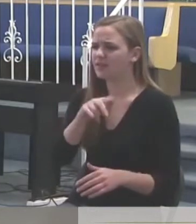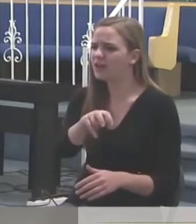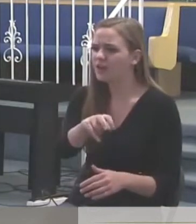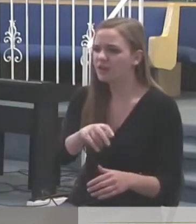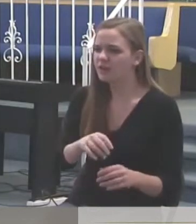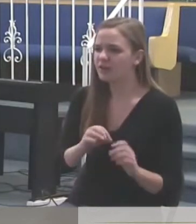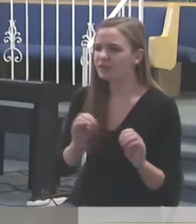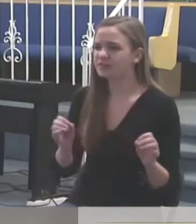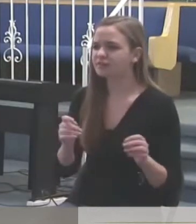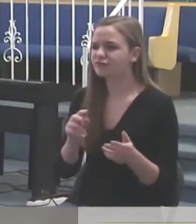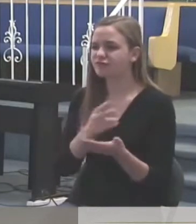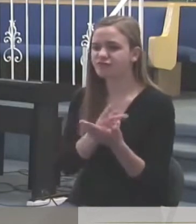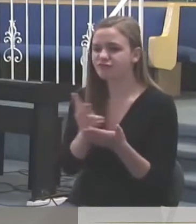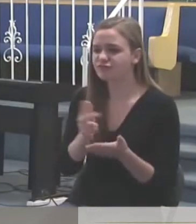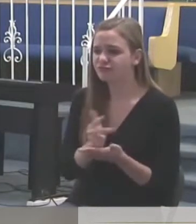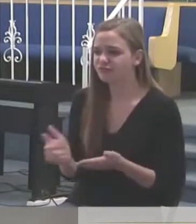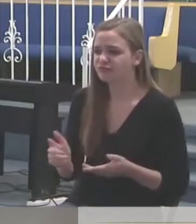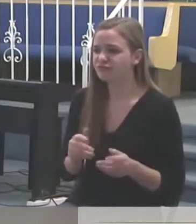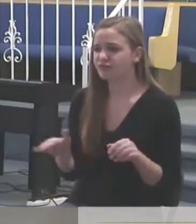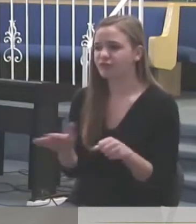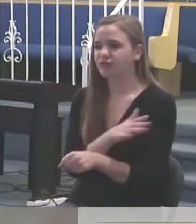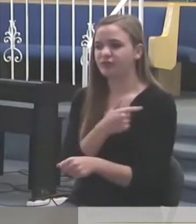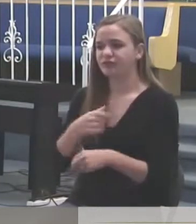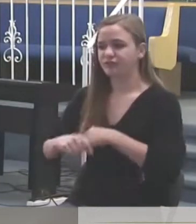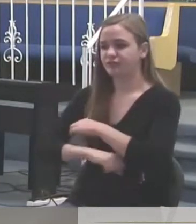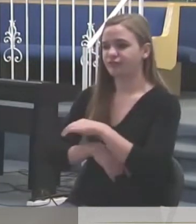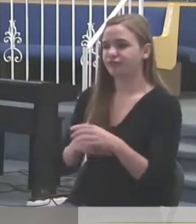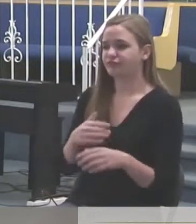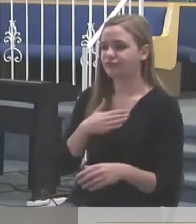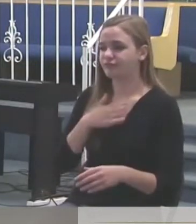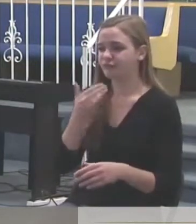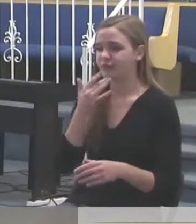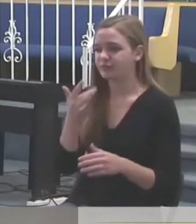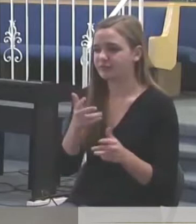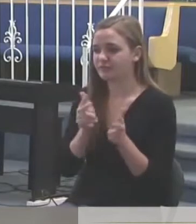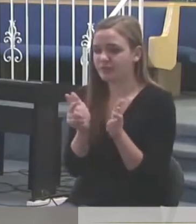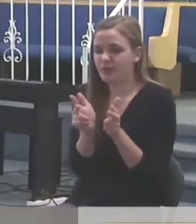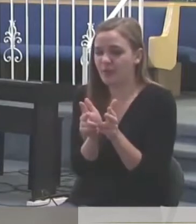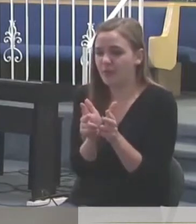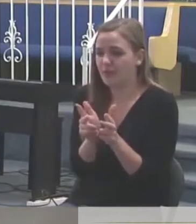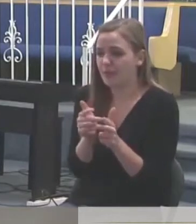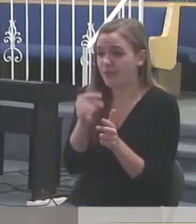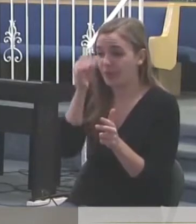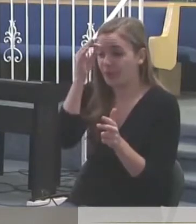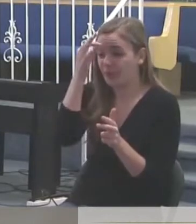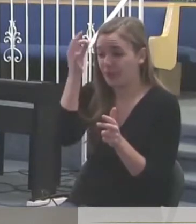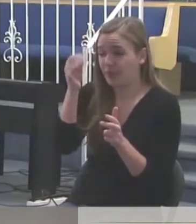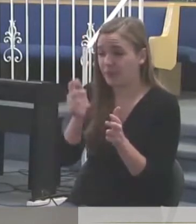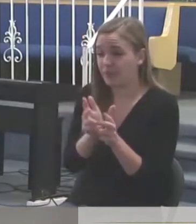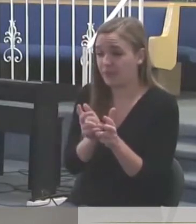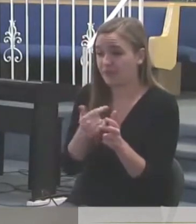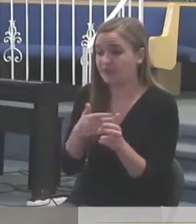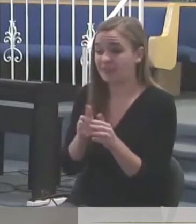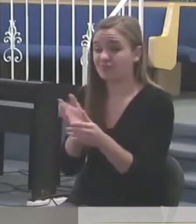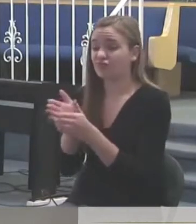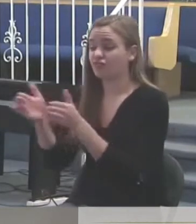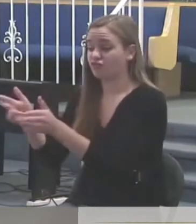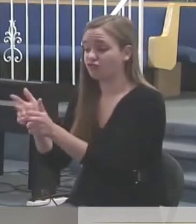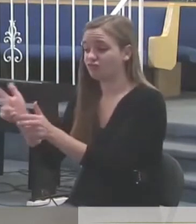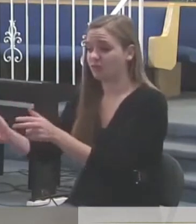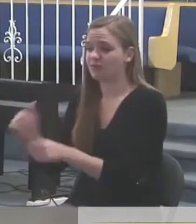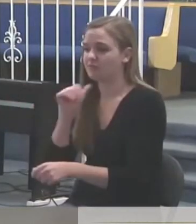no space. Well, you know, they might bump my car. There was one spot, but it was kind of small. And I'm not parking on the street. I'm